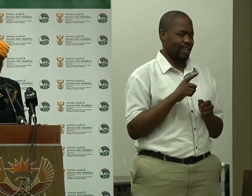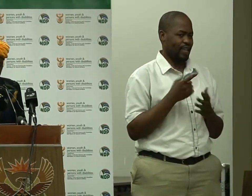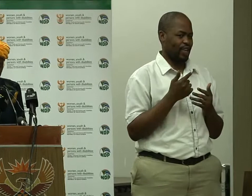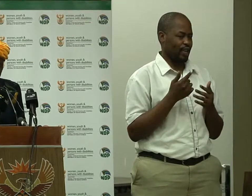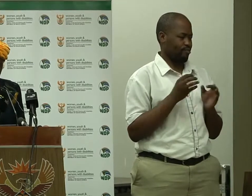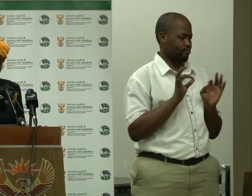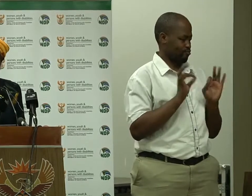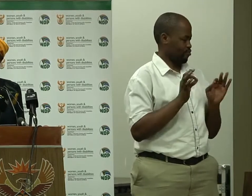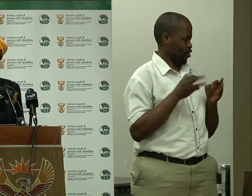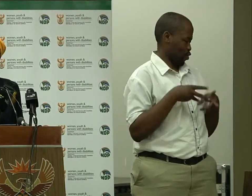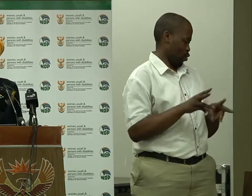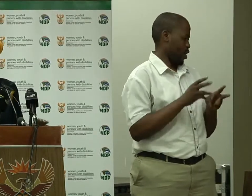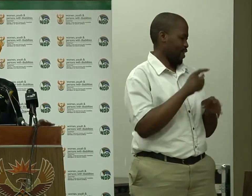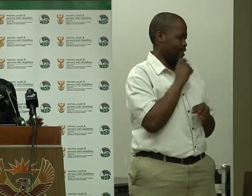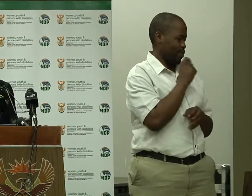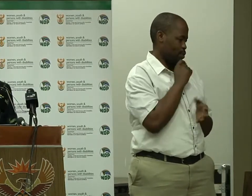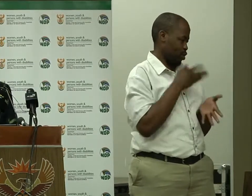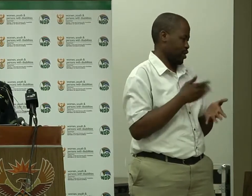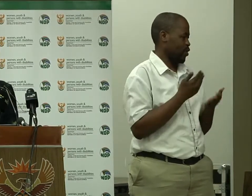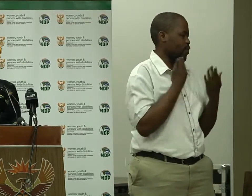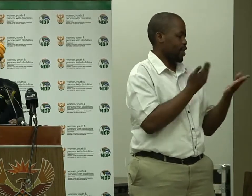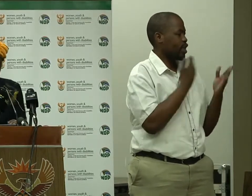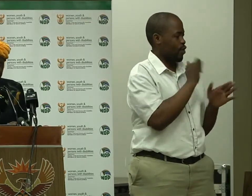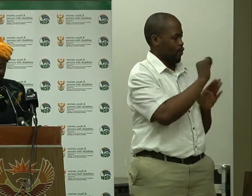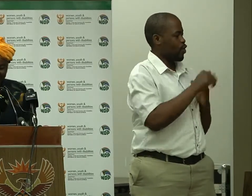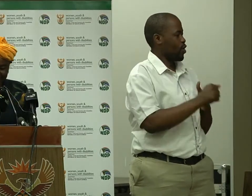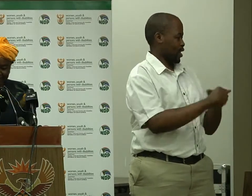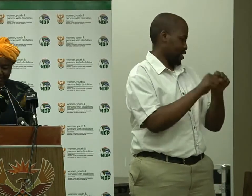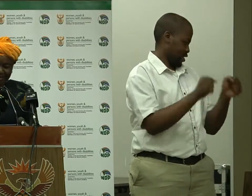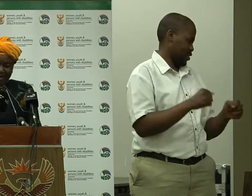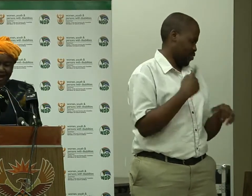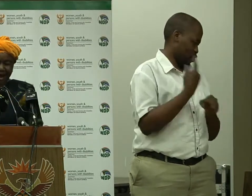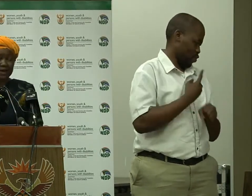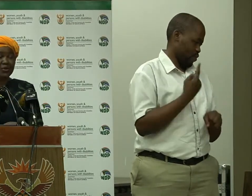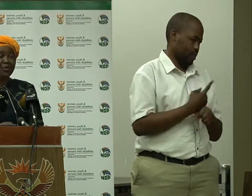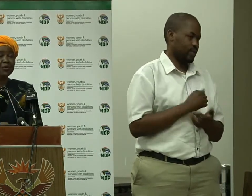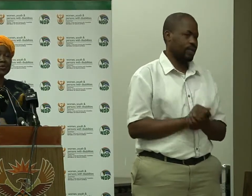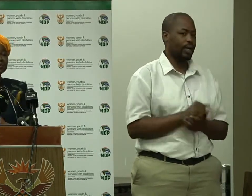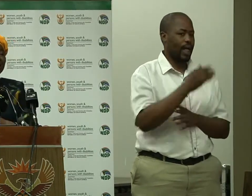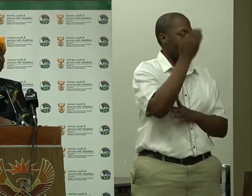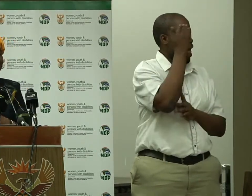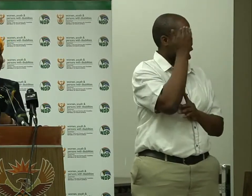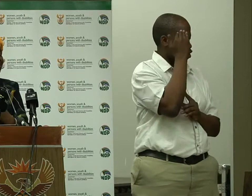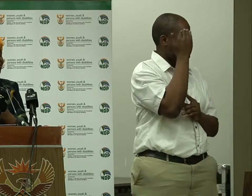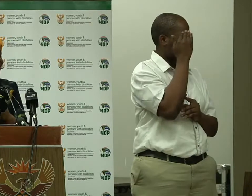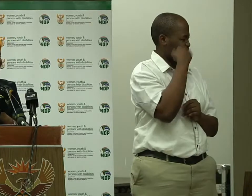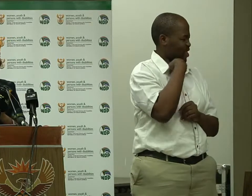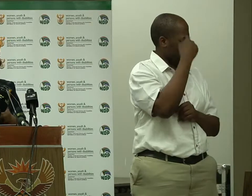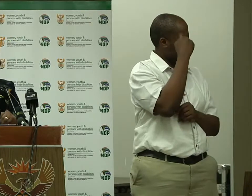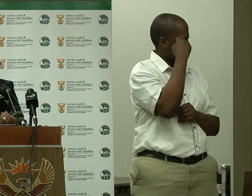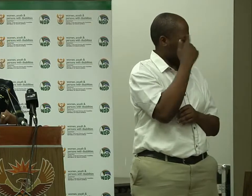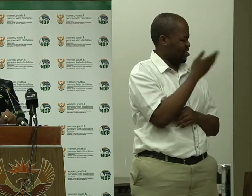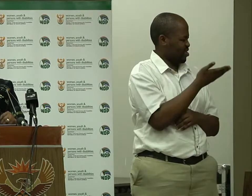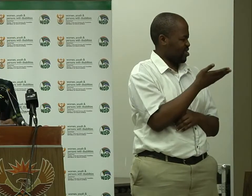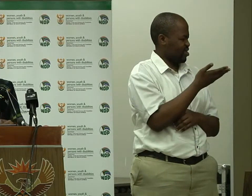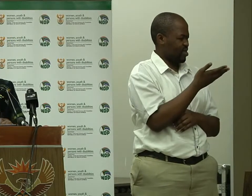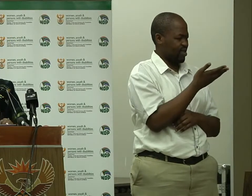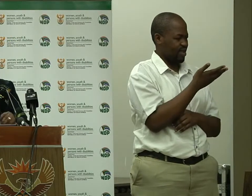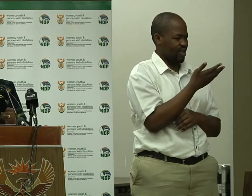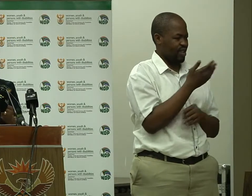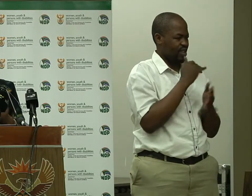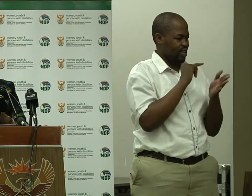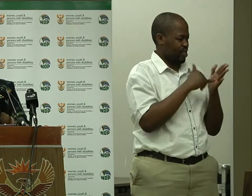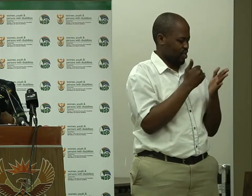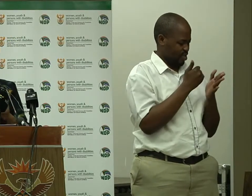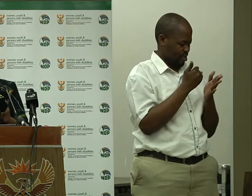this morning. We appreciate your leadership all the times. I think you were just a